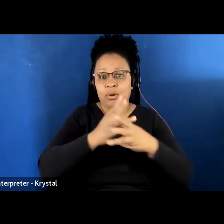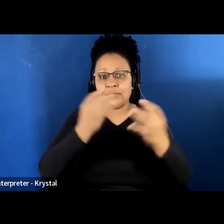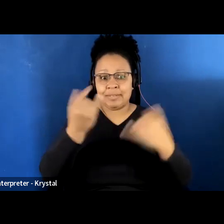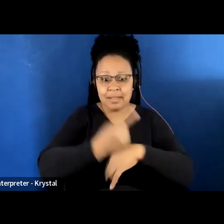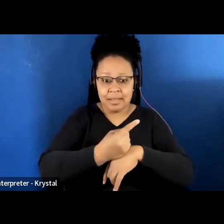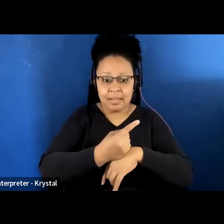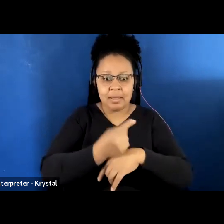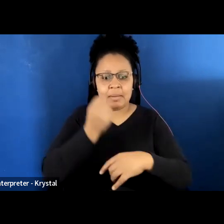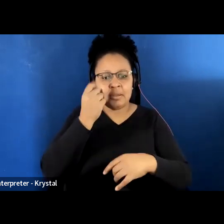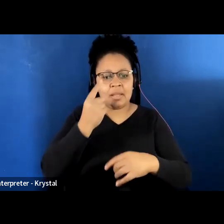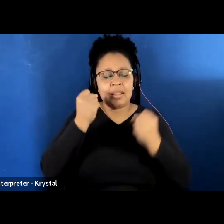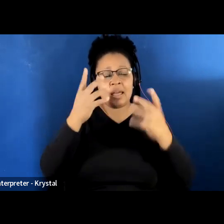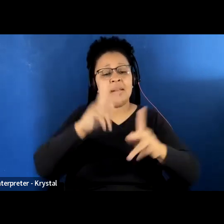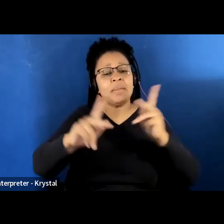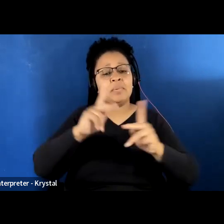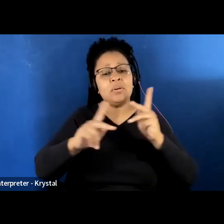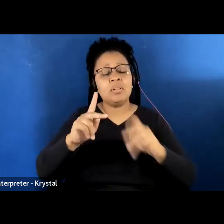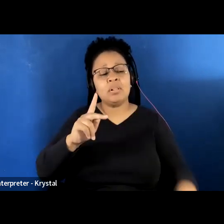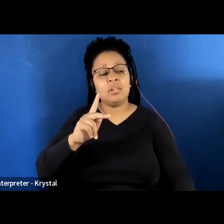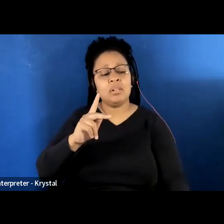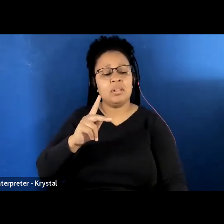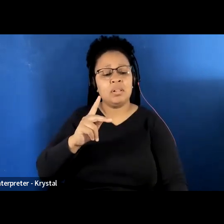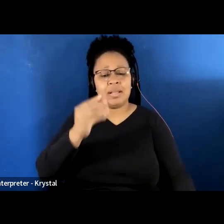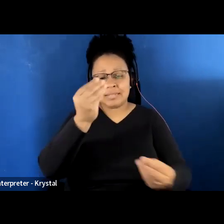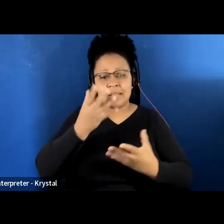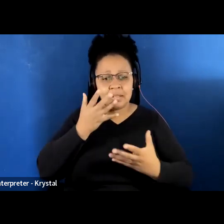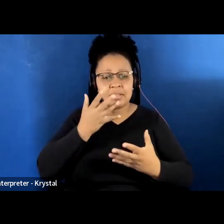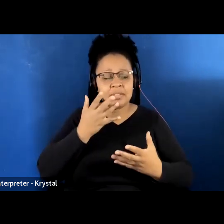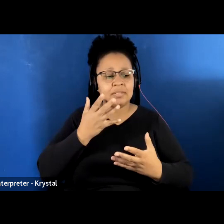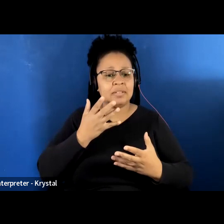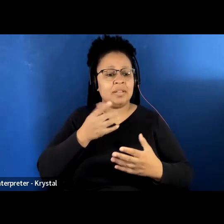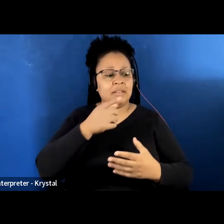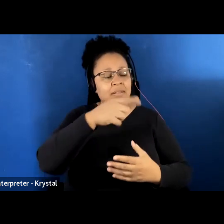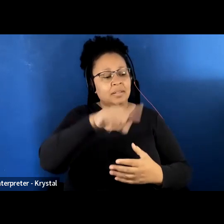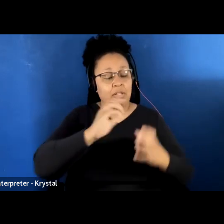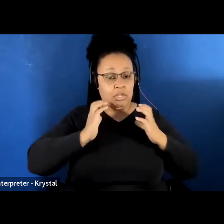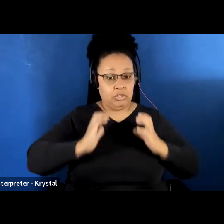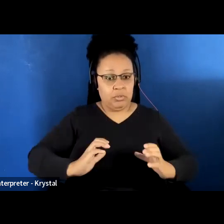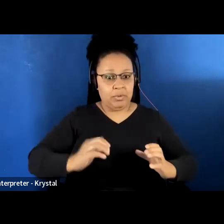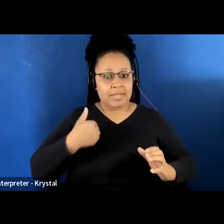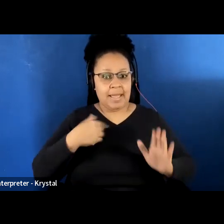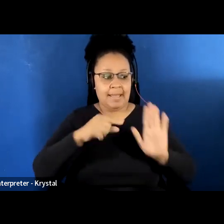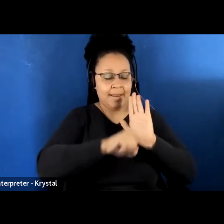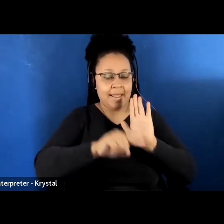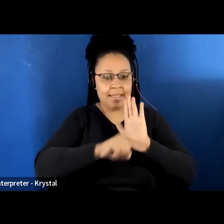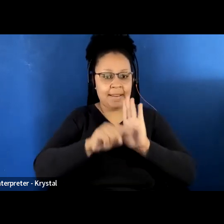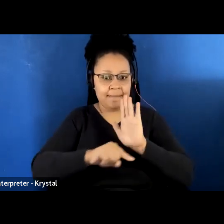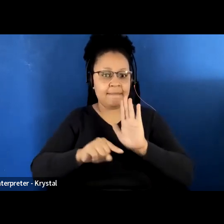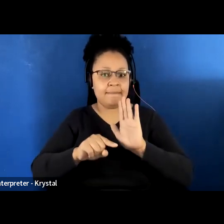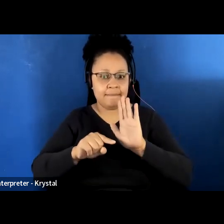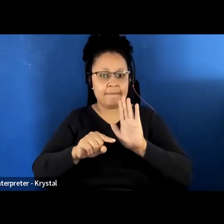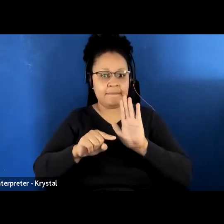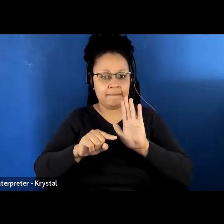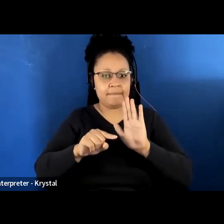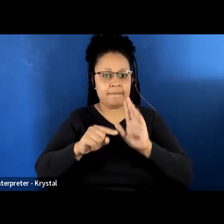they're finding that they're serving consumers who have negative reputations in the community, and